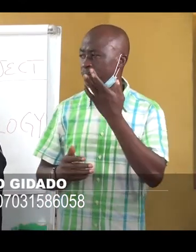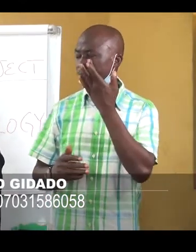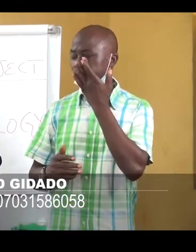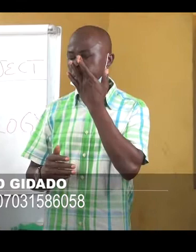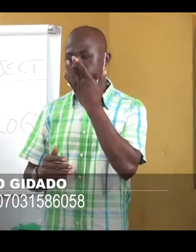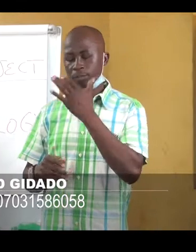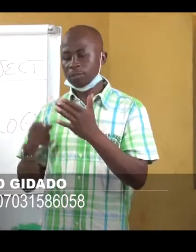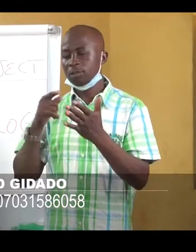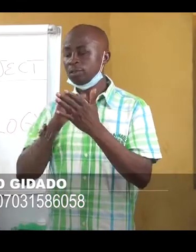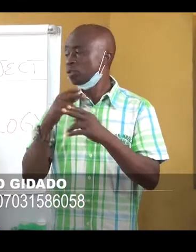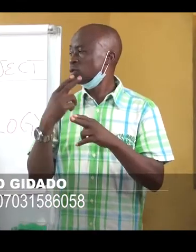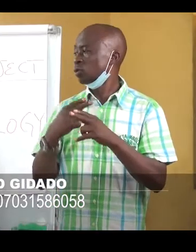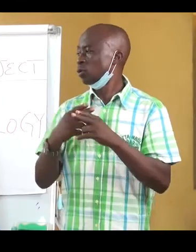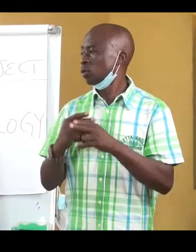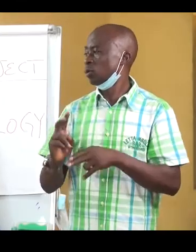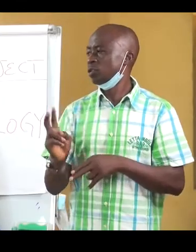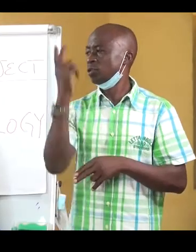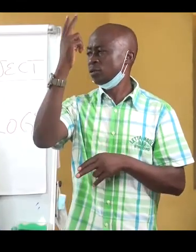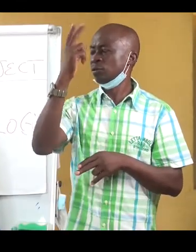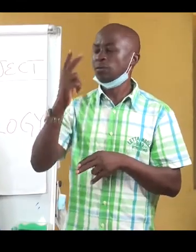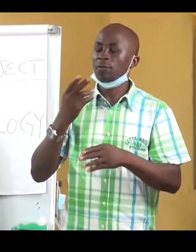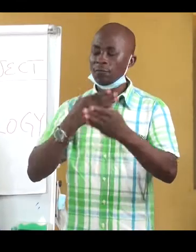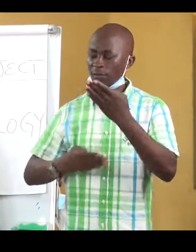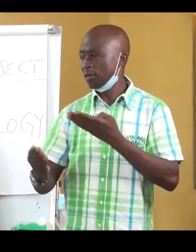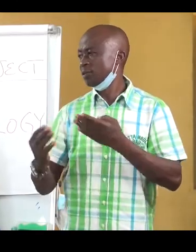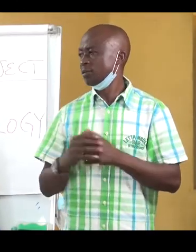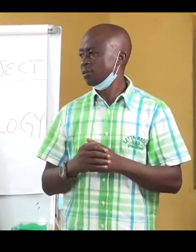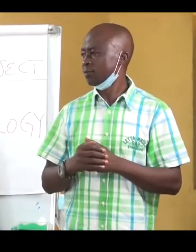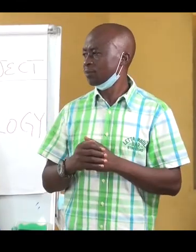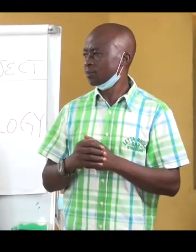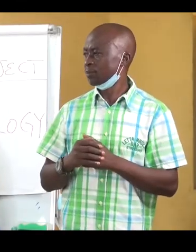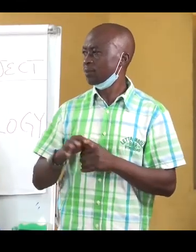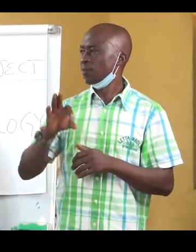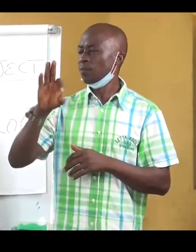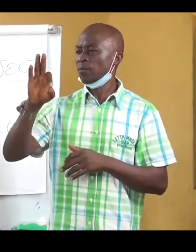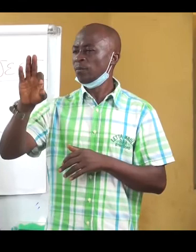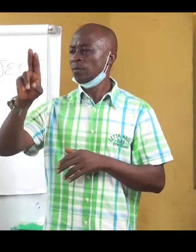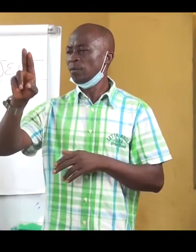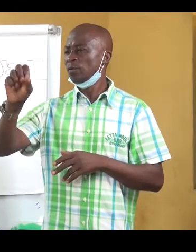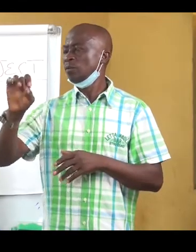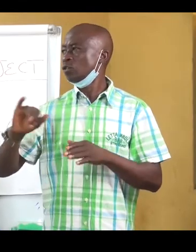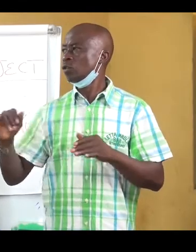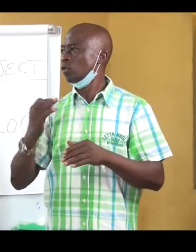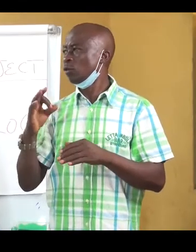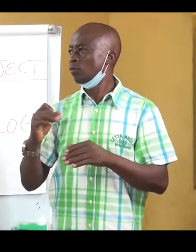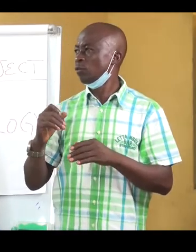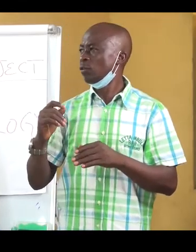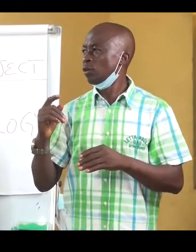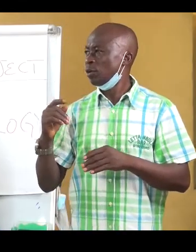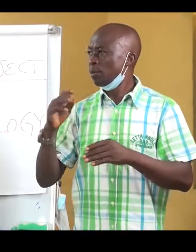is referred to as second fertilization. Fusion of male gamete and ovule is first fertilization.